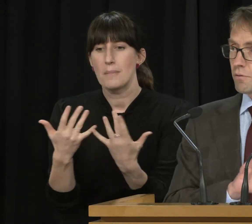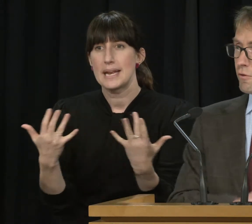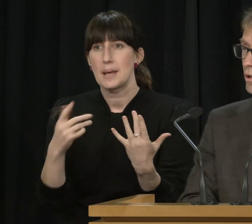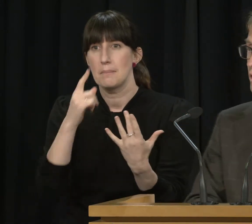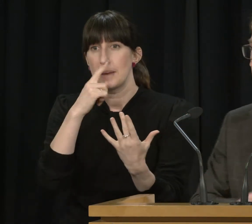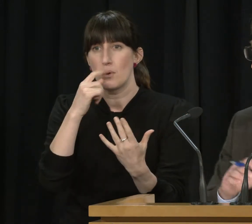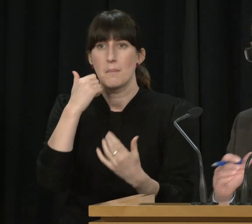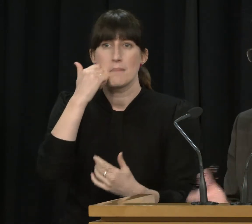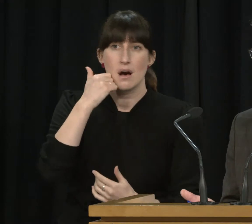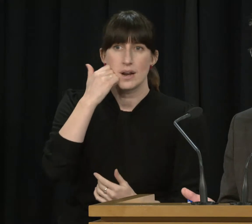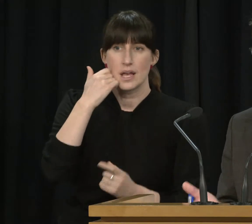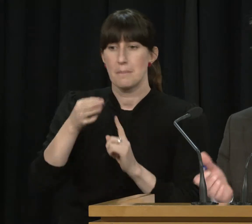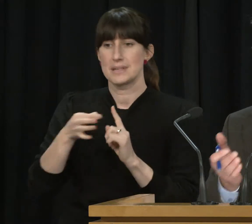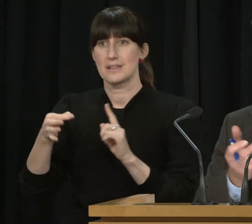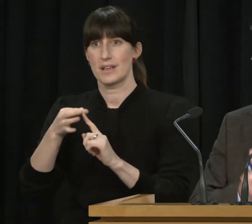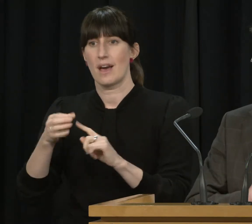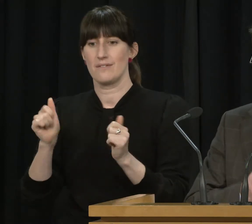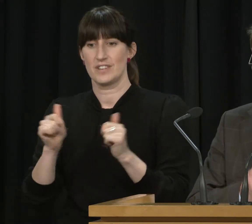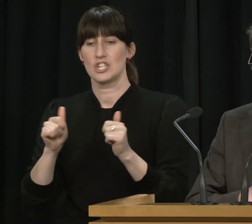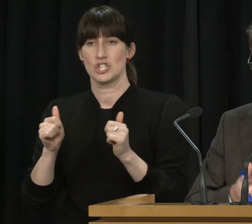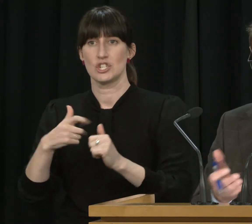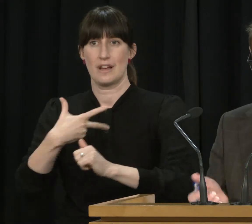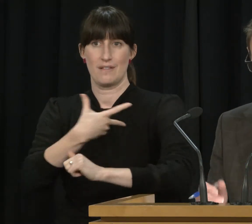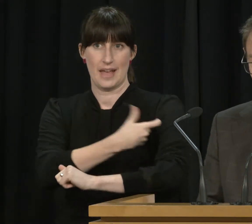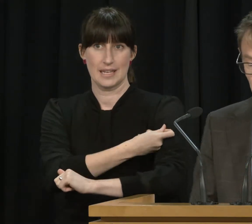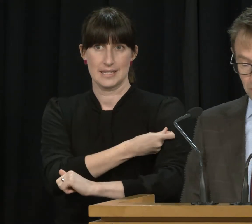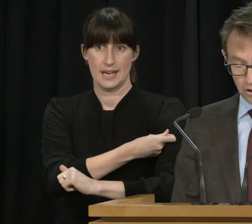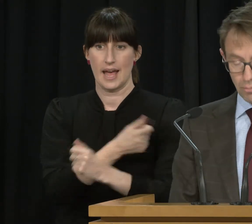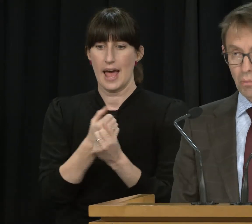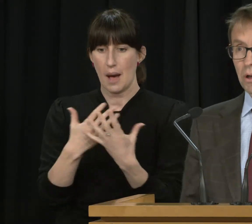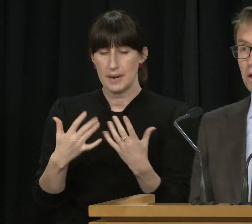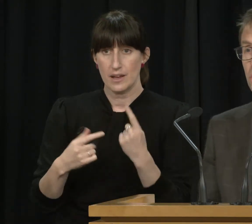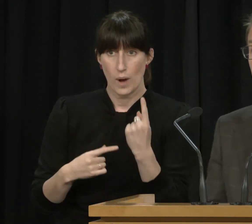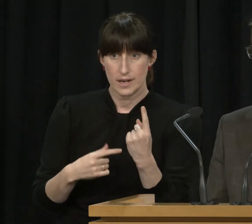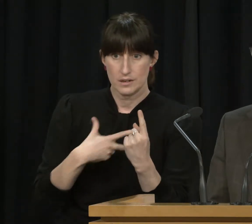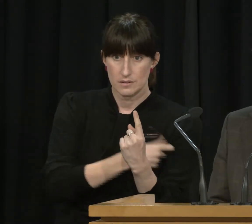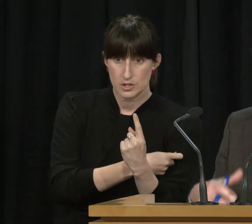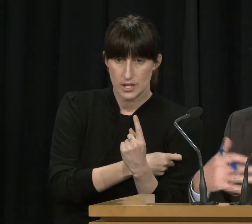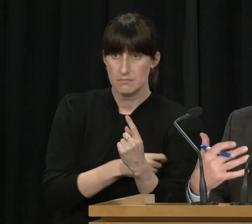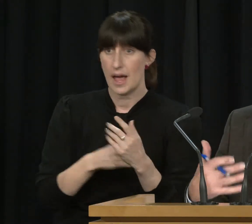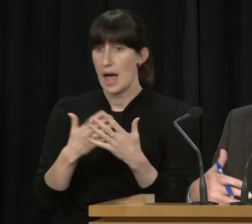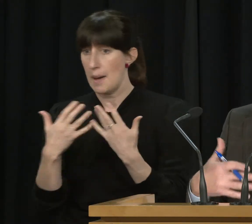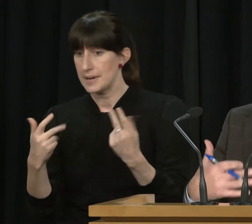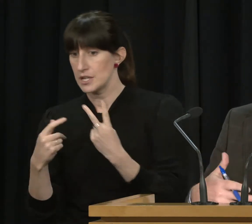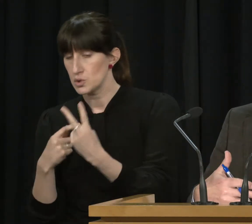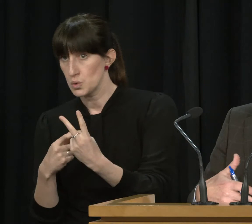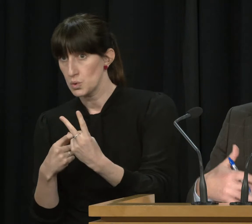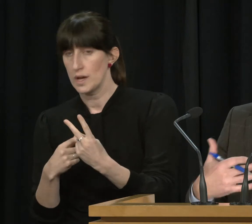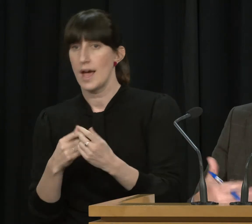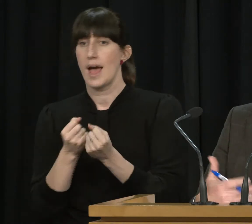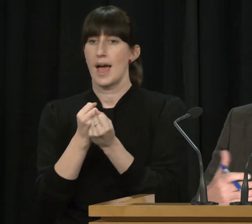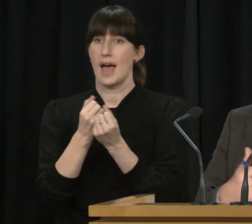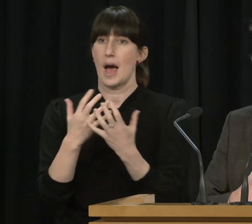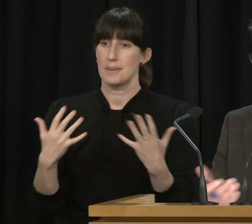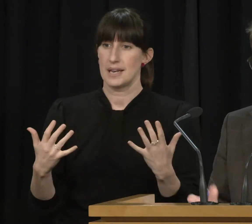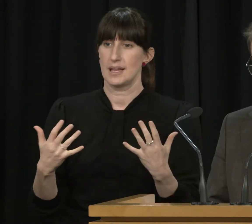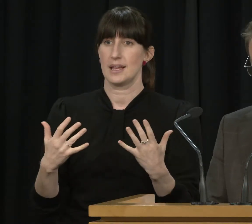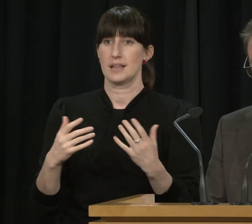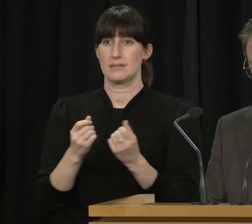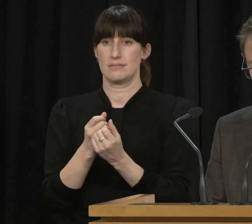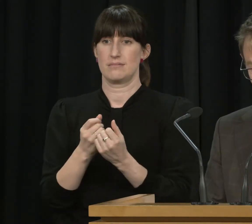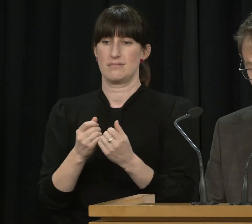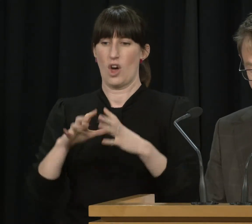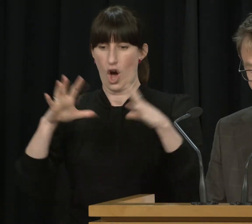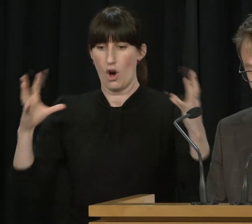the numbers of first and second doses and also the rates per thousand in the population, and we can also report by DHB on